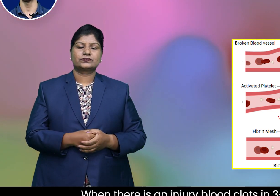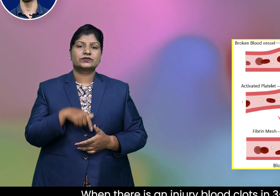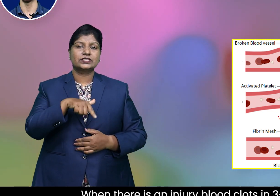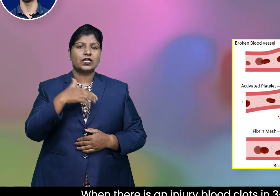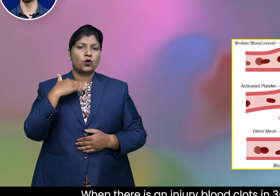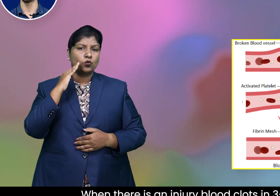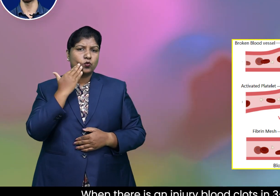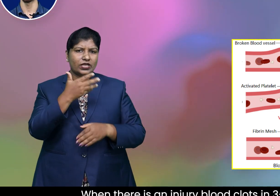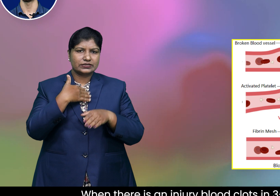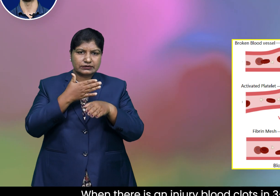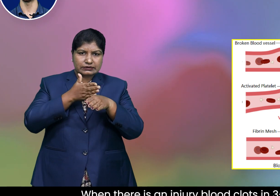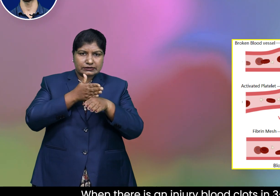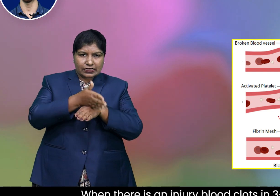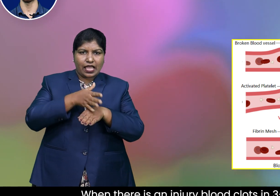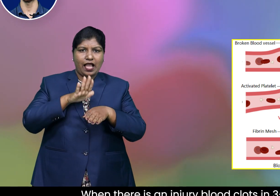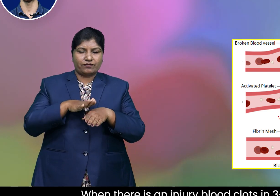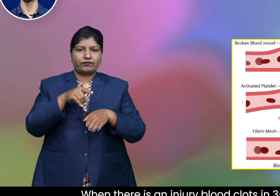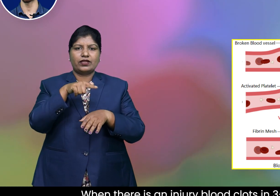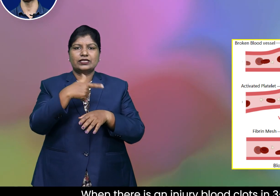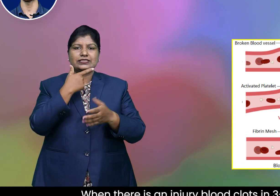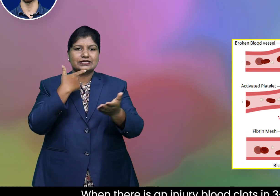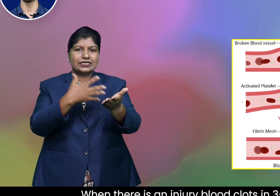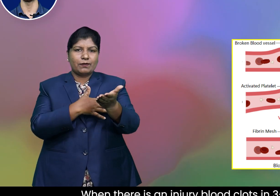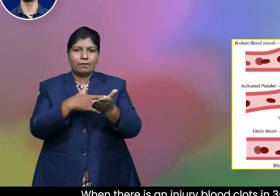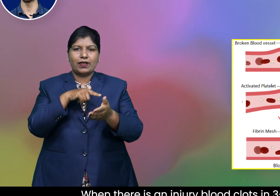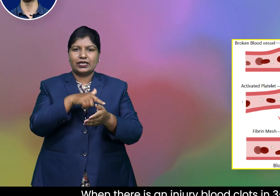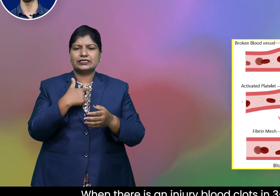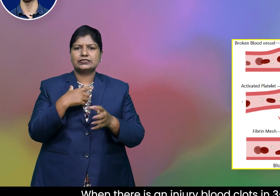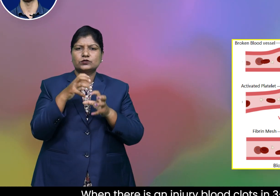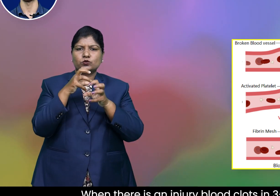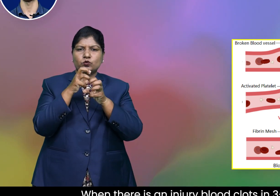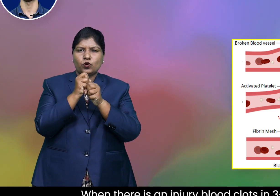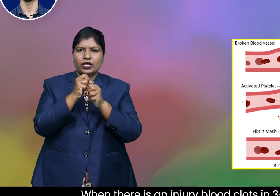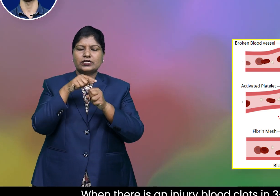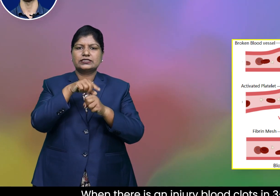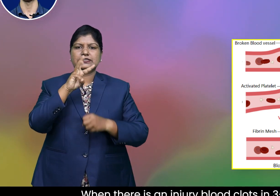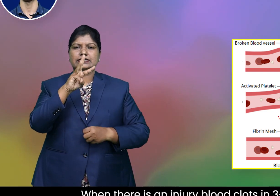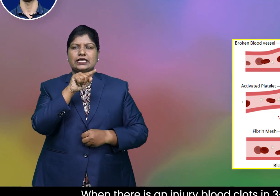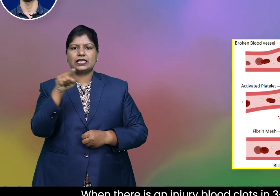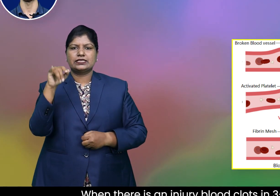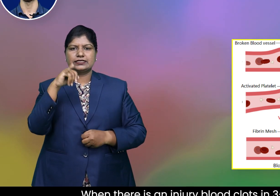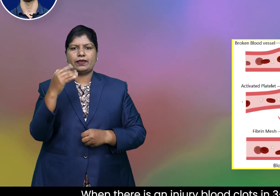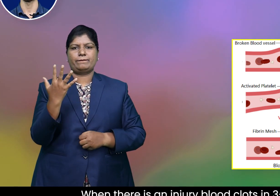When there is an injury, blood clots in 3 to 6 minutes.